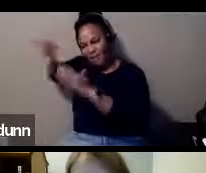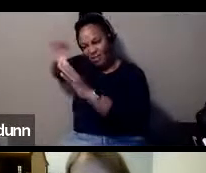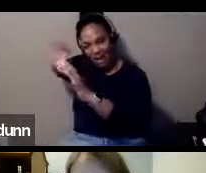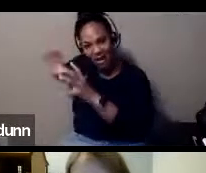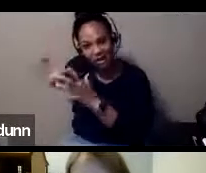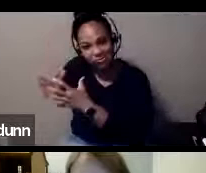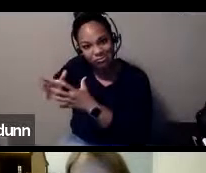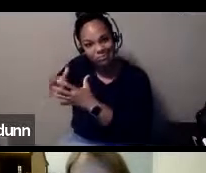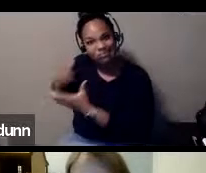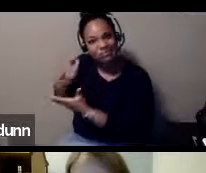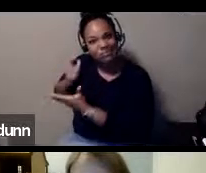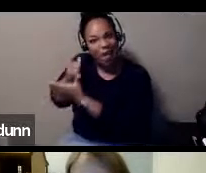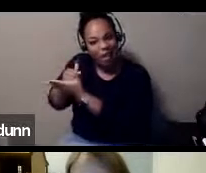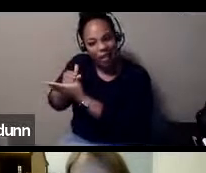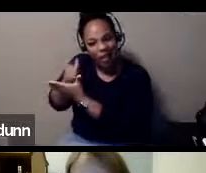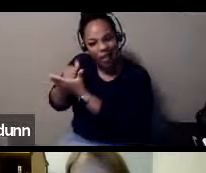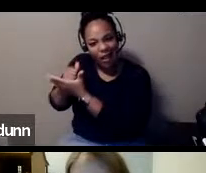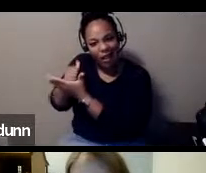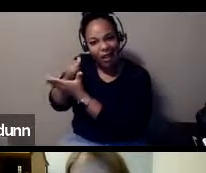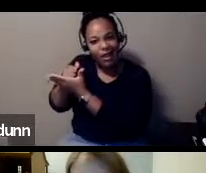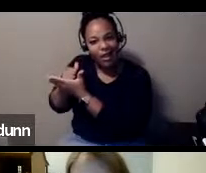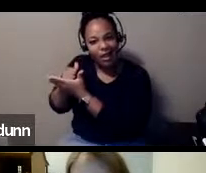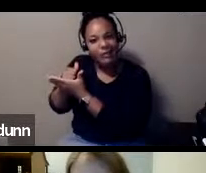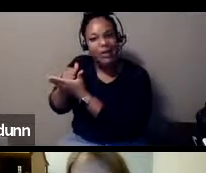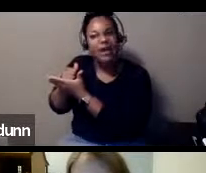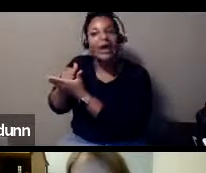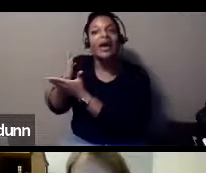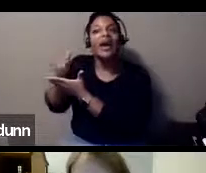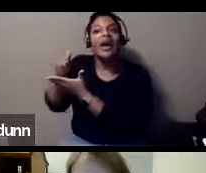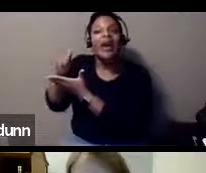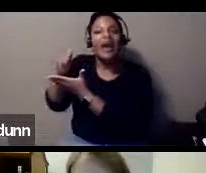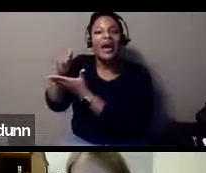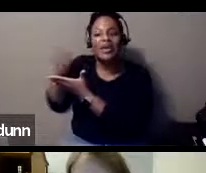like got us stuff like food